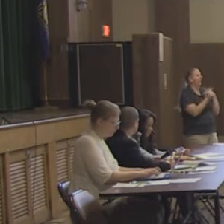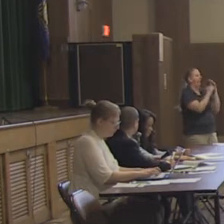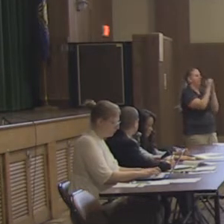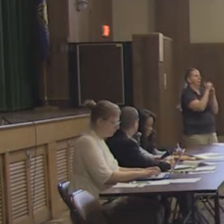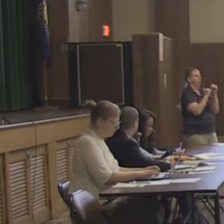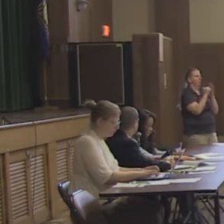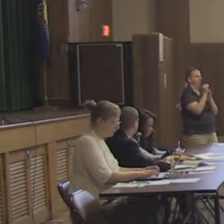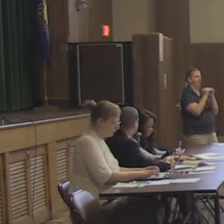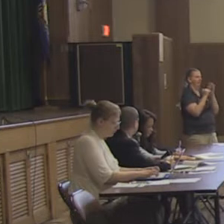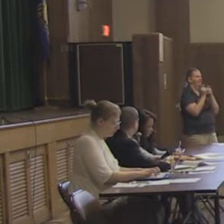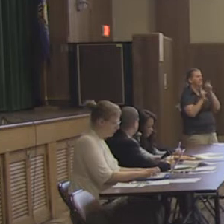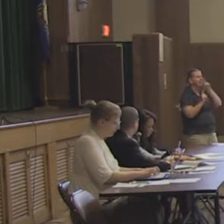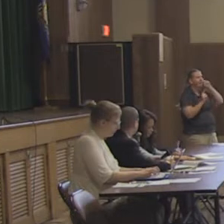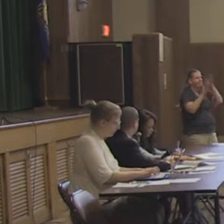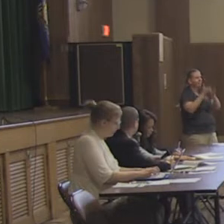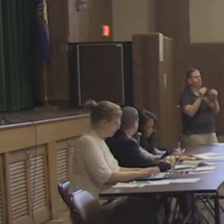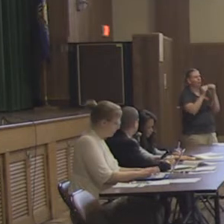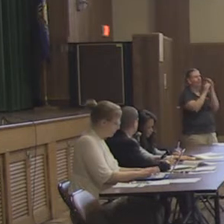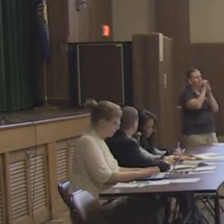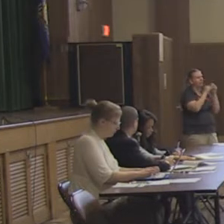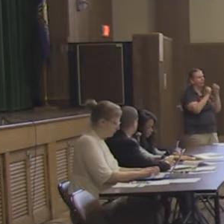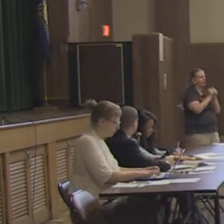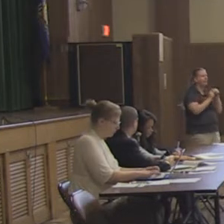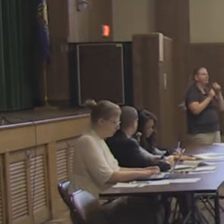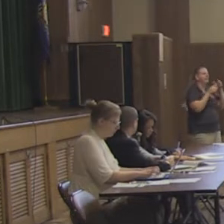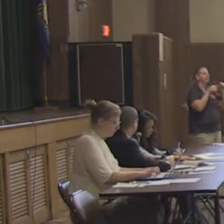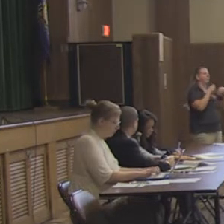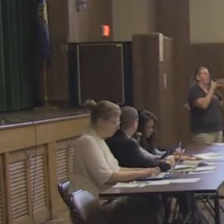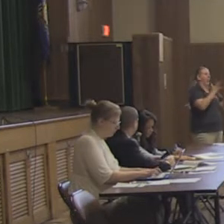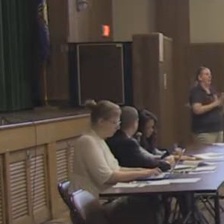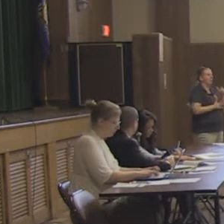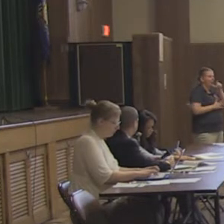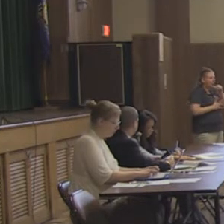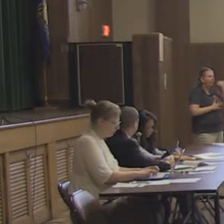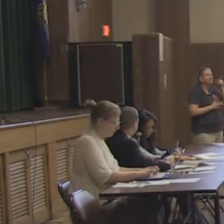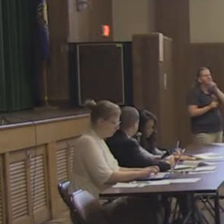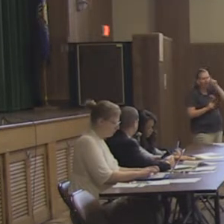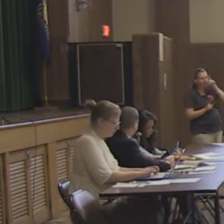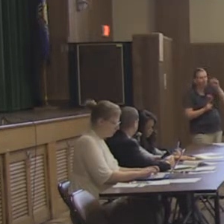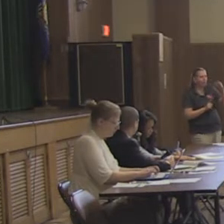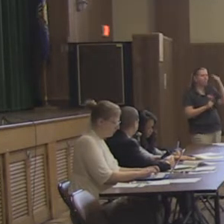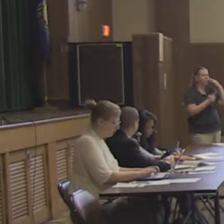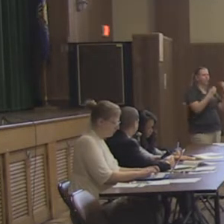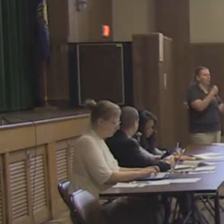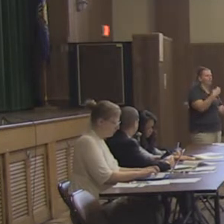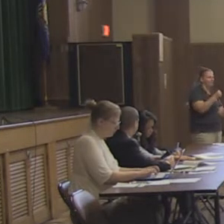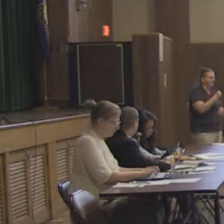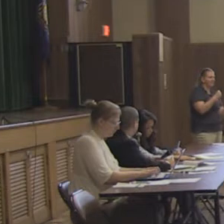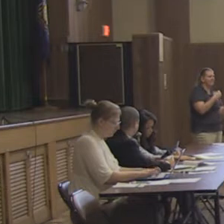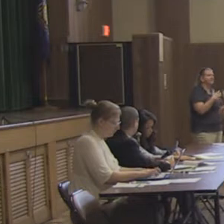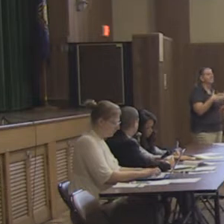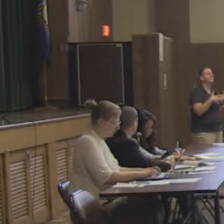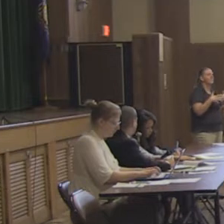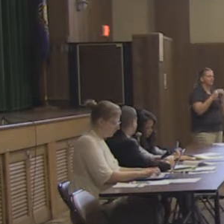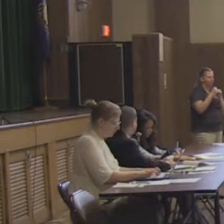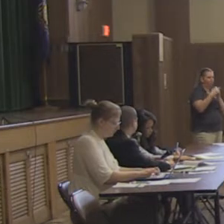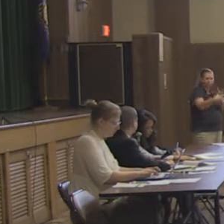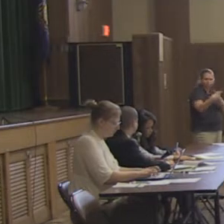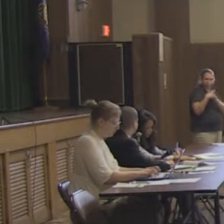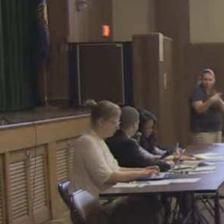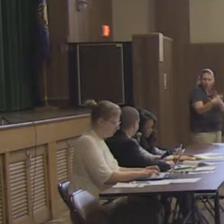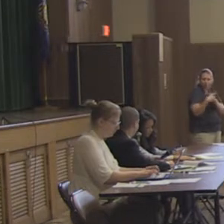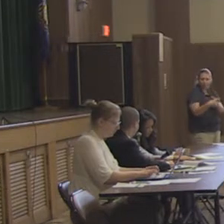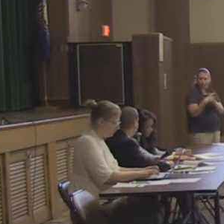for really appropriate diagnosis. Mm-hmm. Also, it does create a comfort. When you can communicate directly with